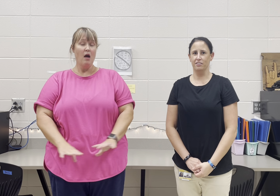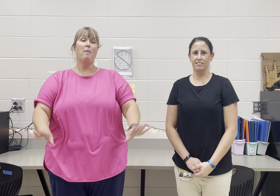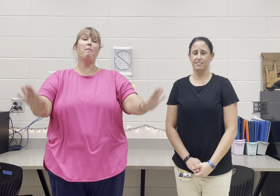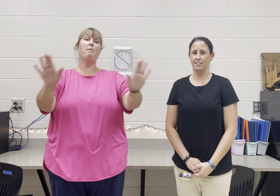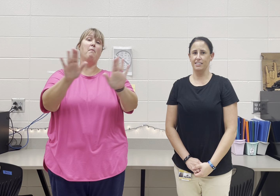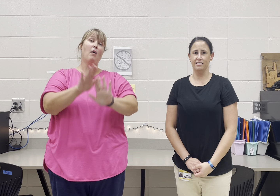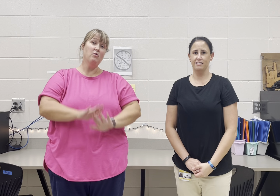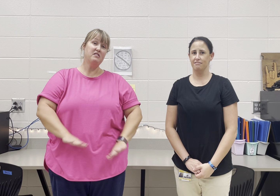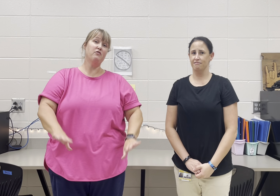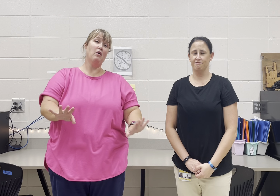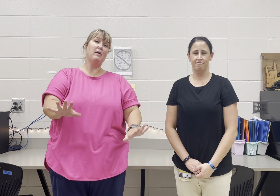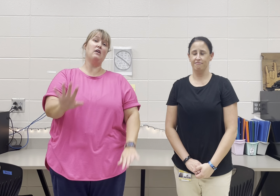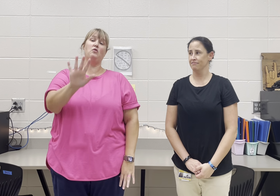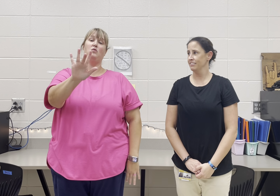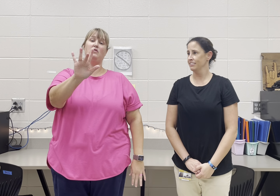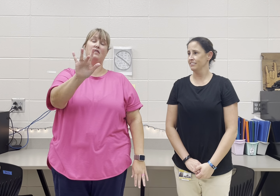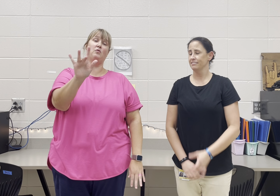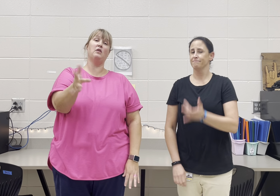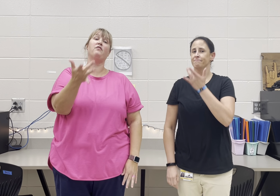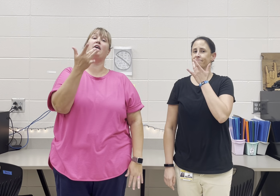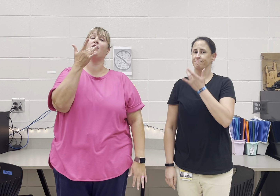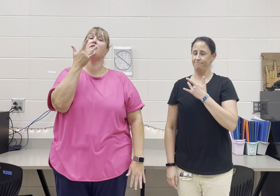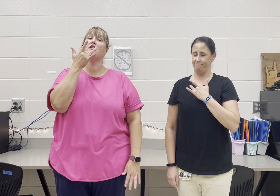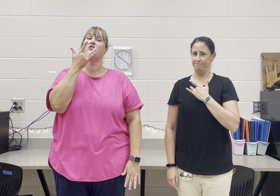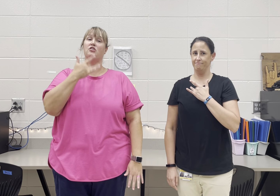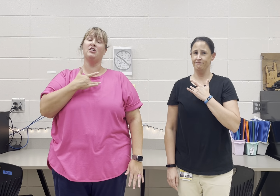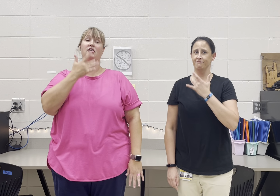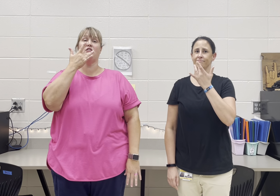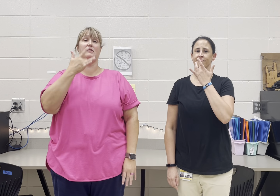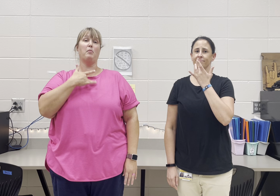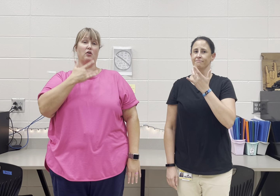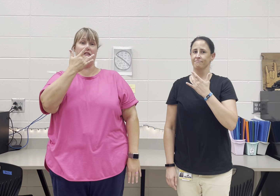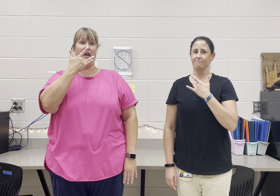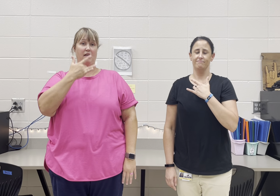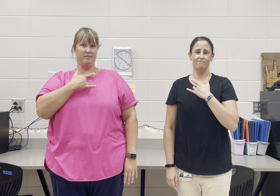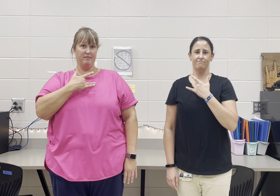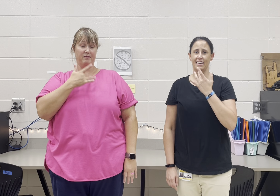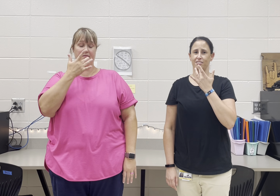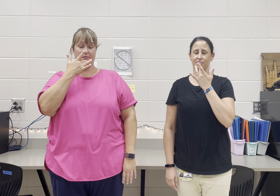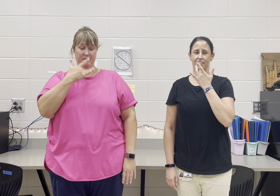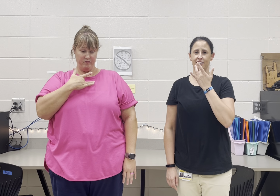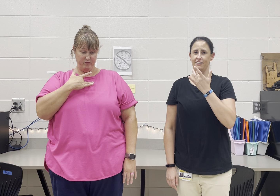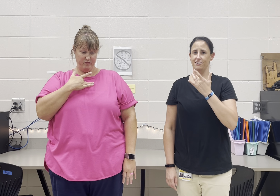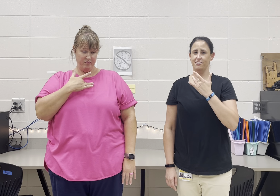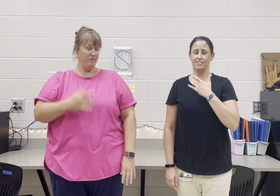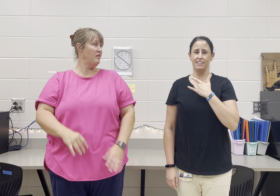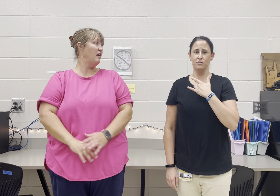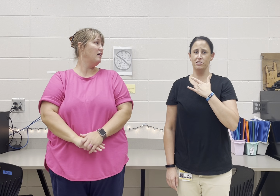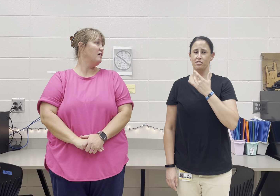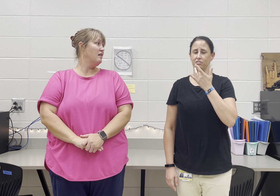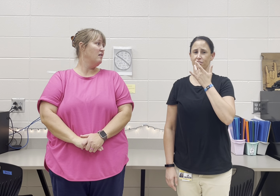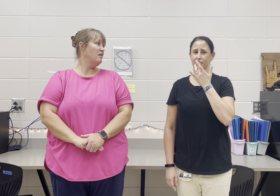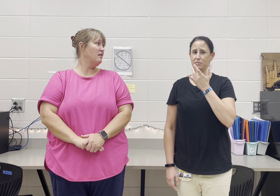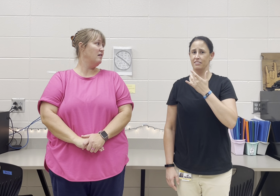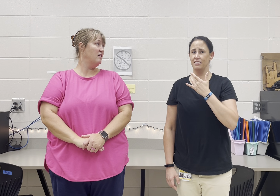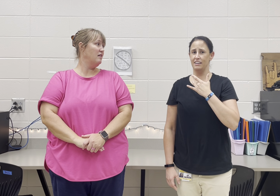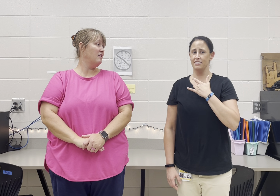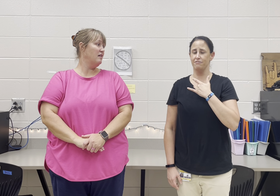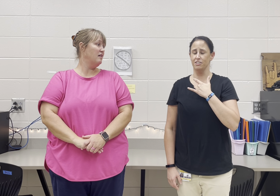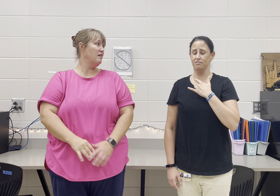of the signs. Most of what we use is your middle finger touched to your chin and your chest. Birthday. I don't like the other signs, which you'll learn them in class for